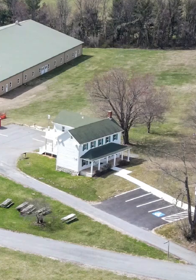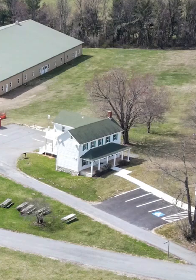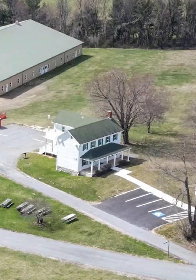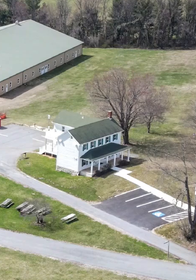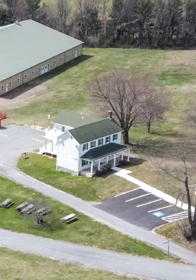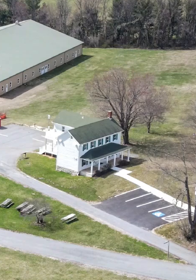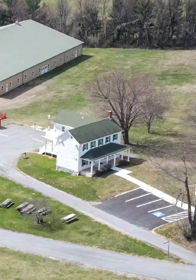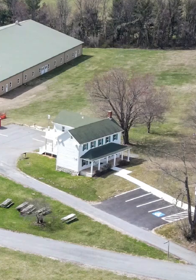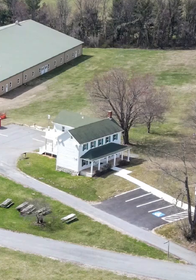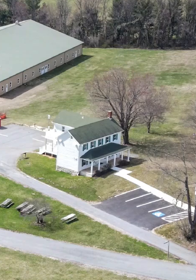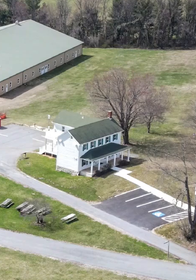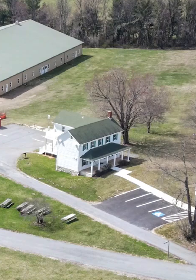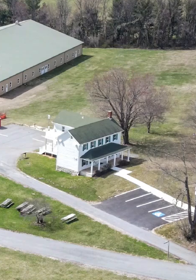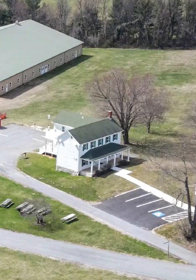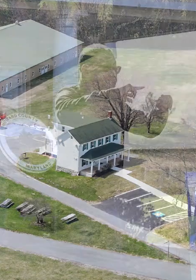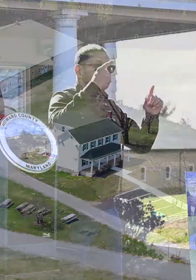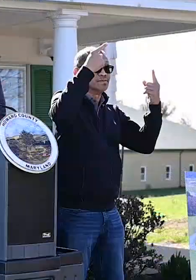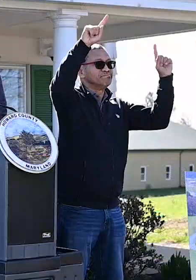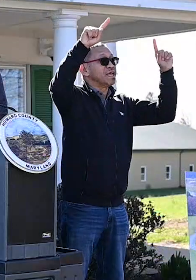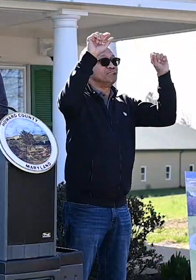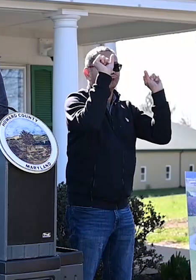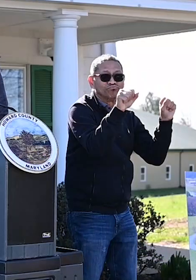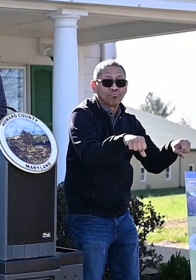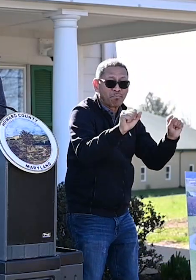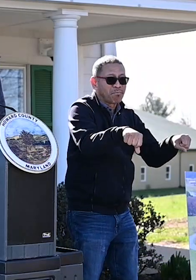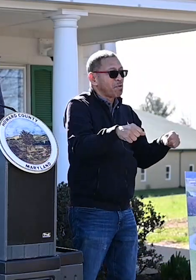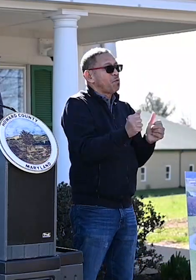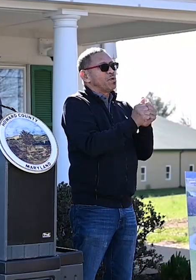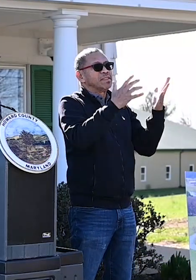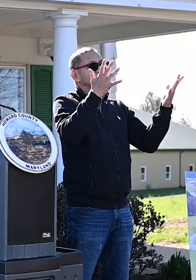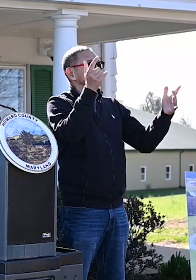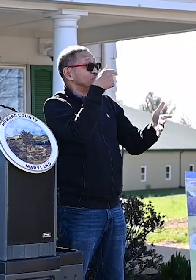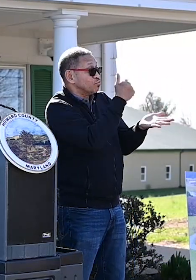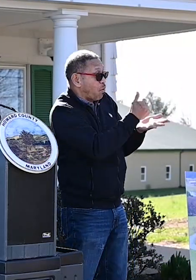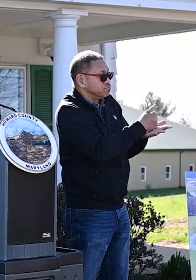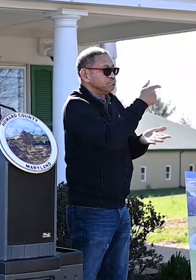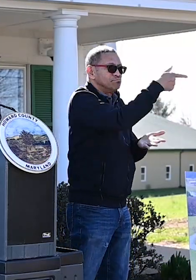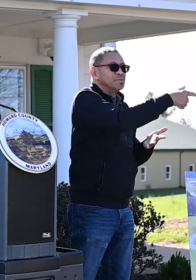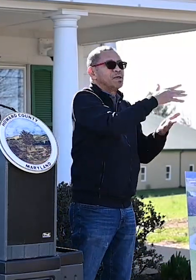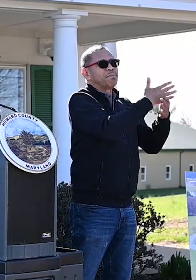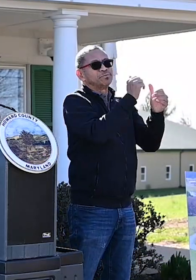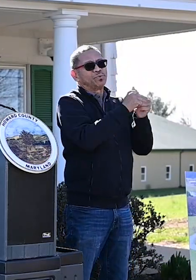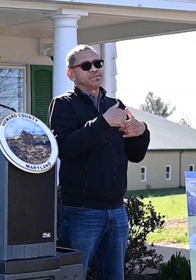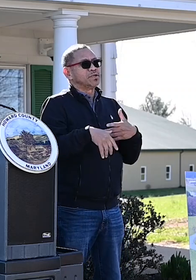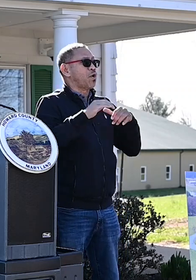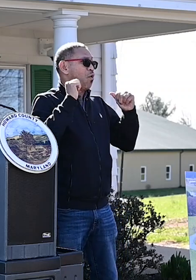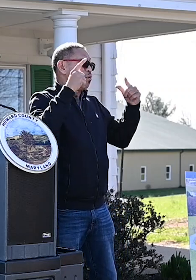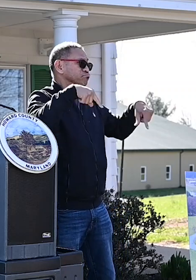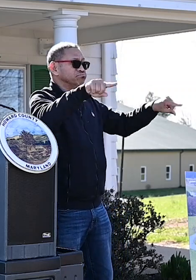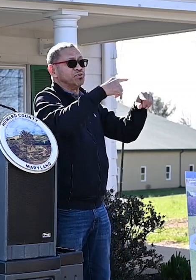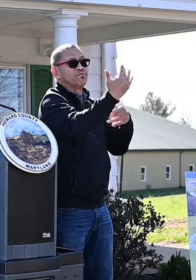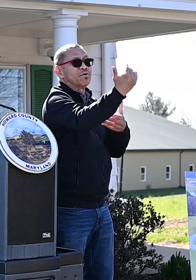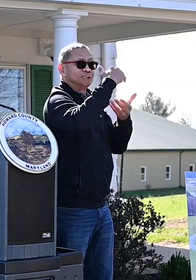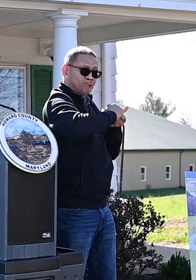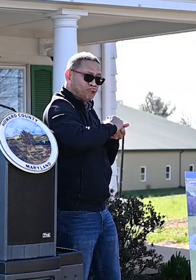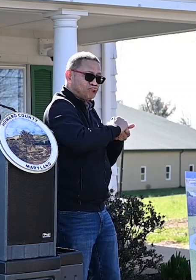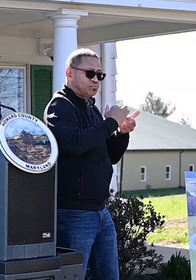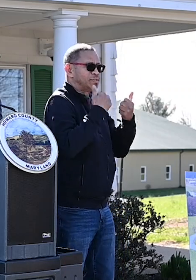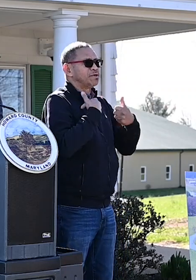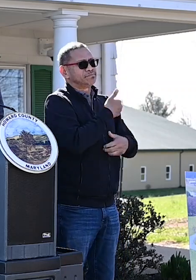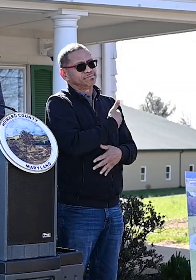our success would not be possible without strong partnerships. I want to thank all of you for your collaboration,